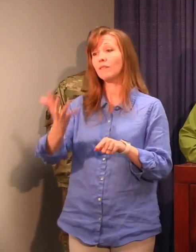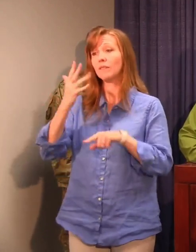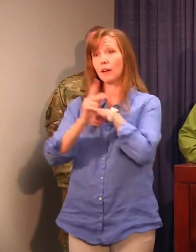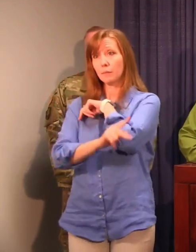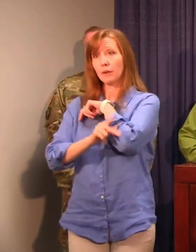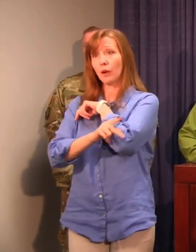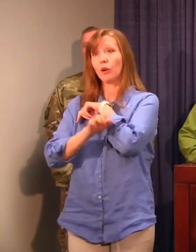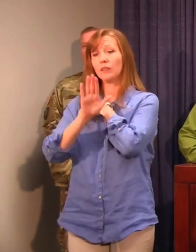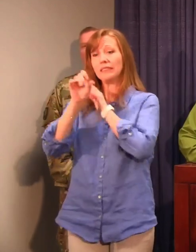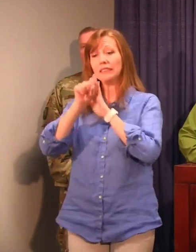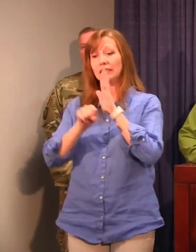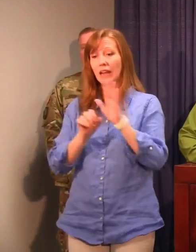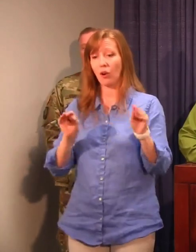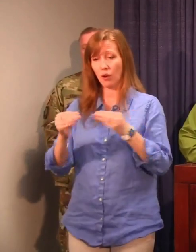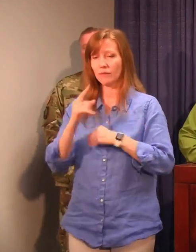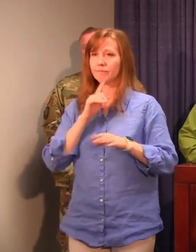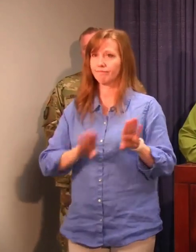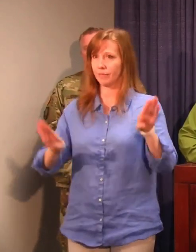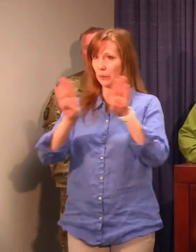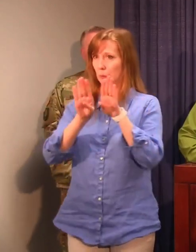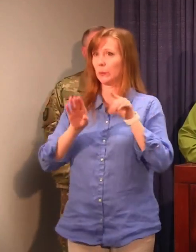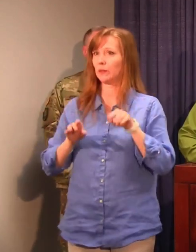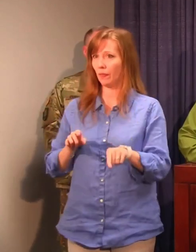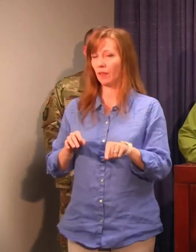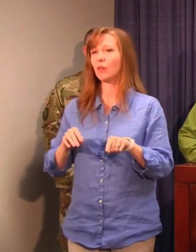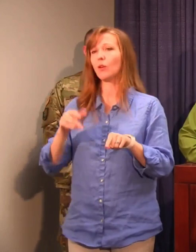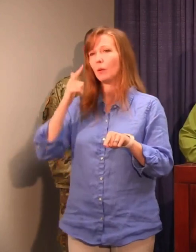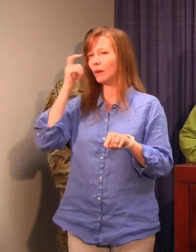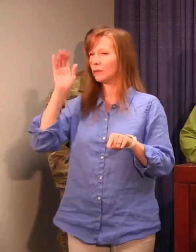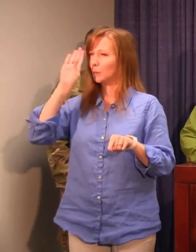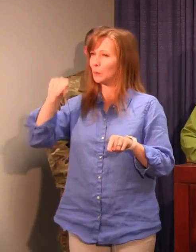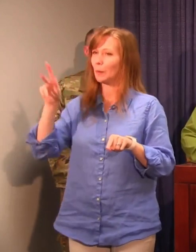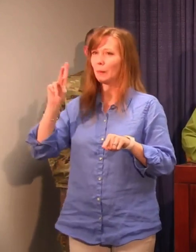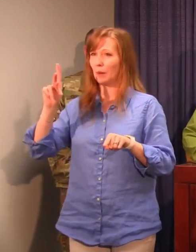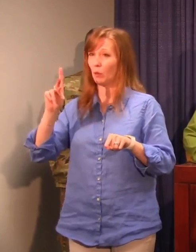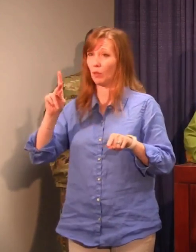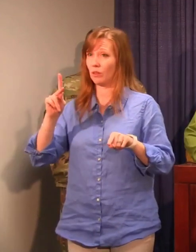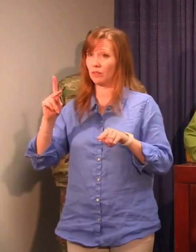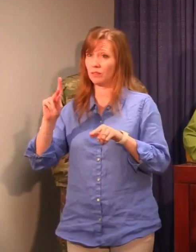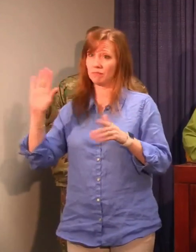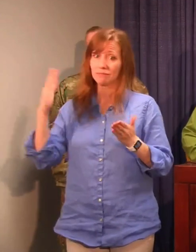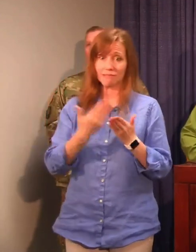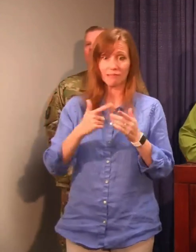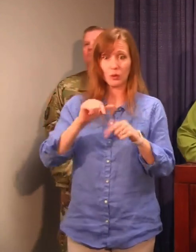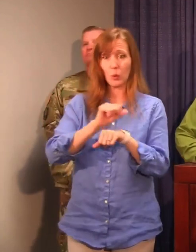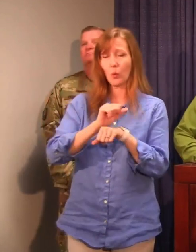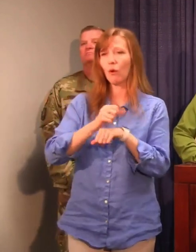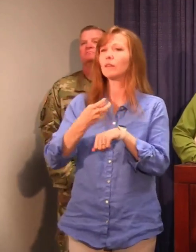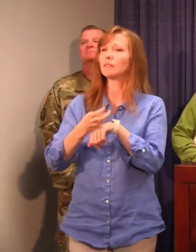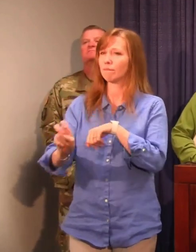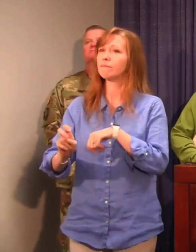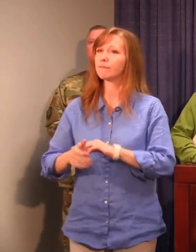state offices today, because we knew individuals were going to have a hard time getting to and from work.